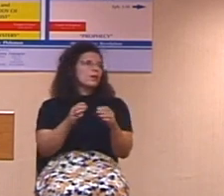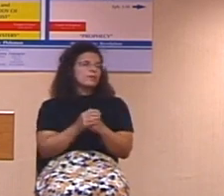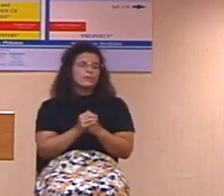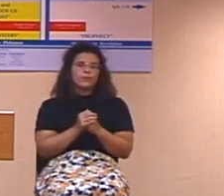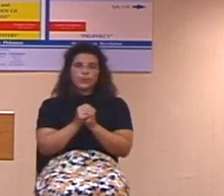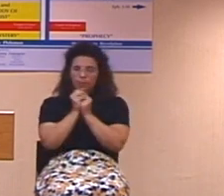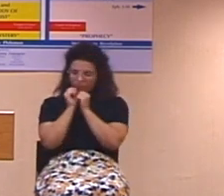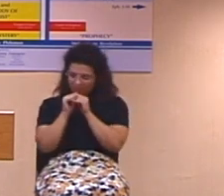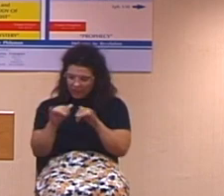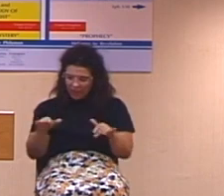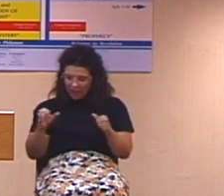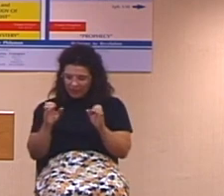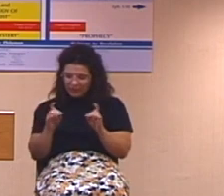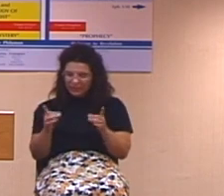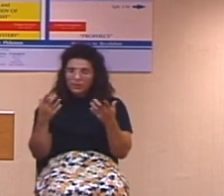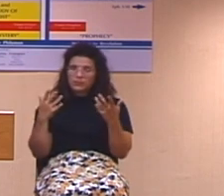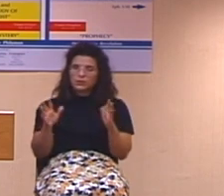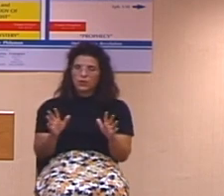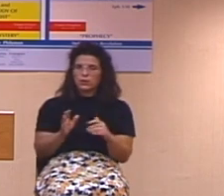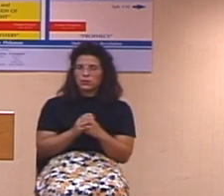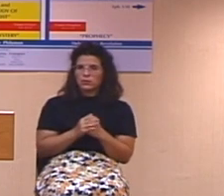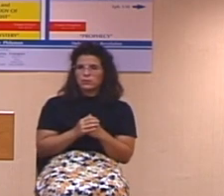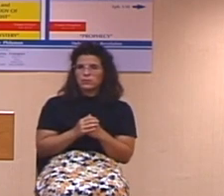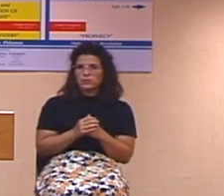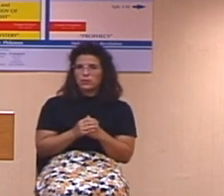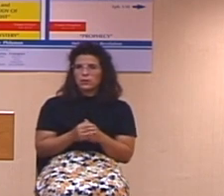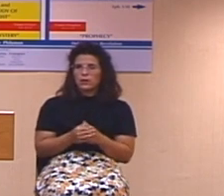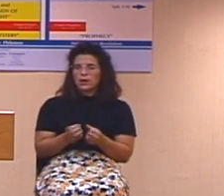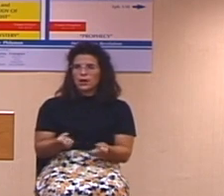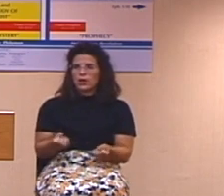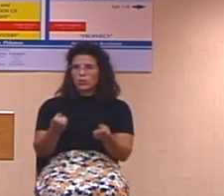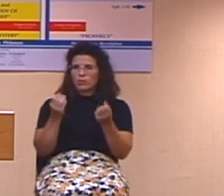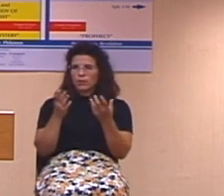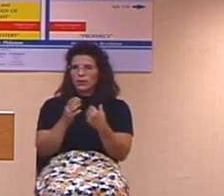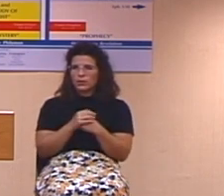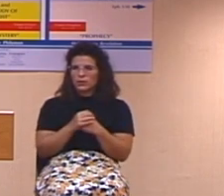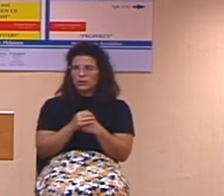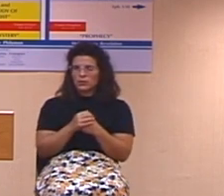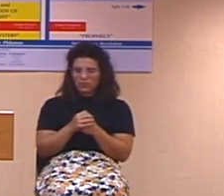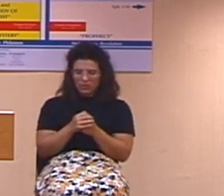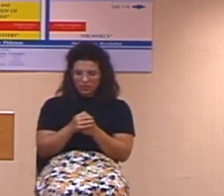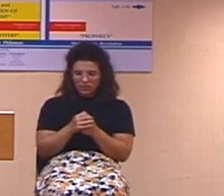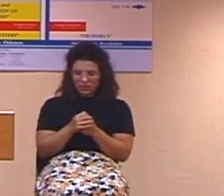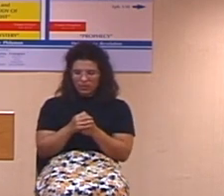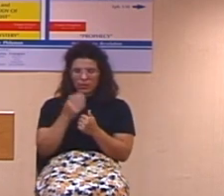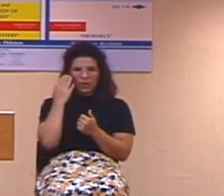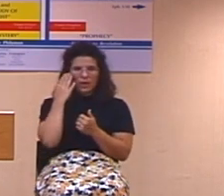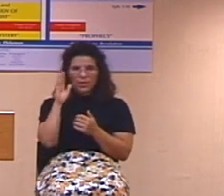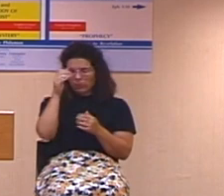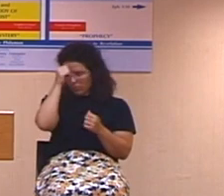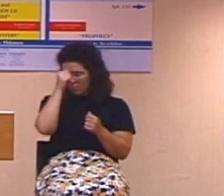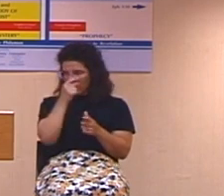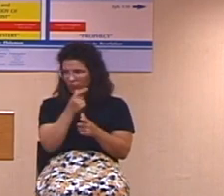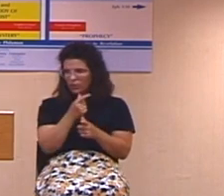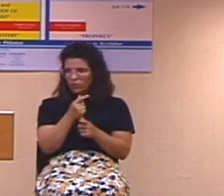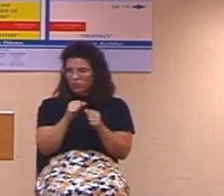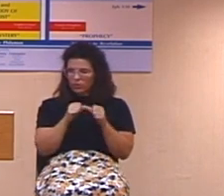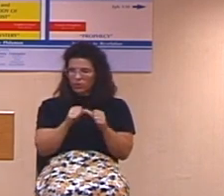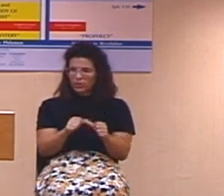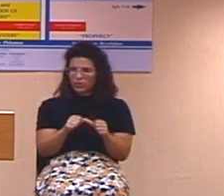Blessed. It's done, right? How many? Well, I don't know, brother. If I keep doing, do I get